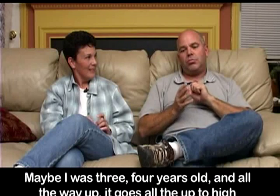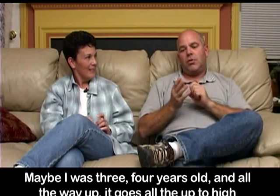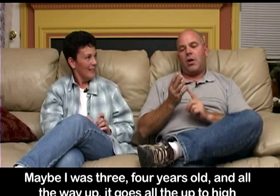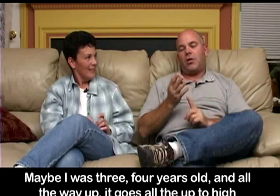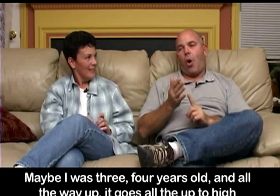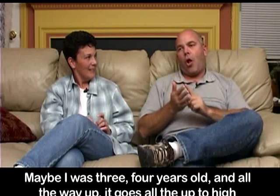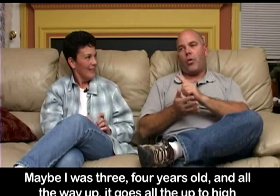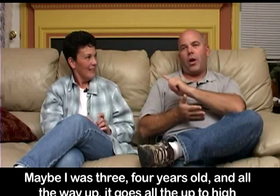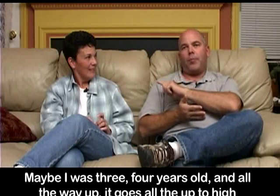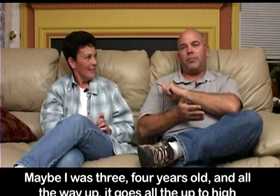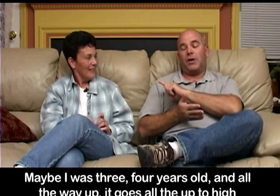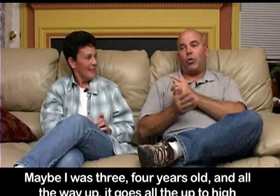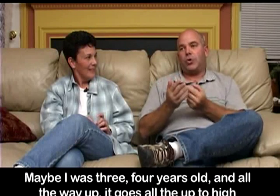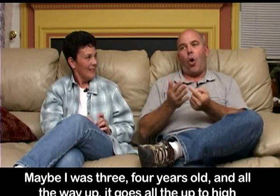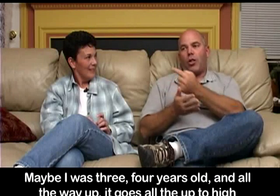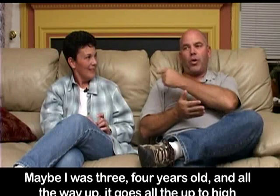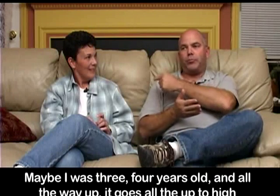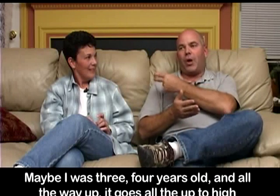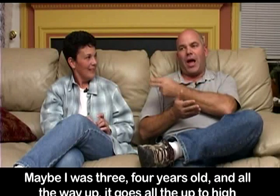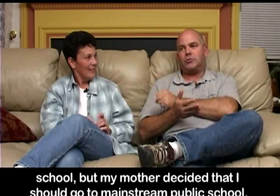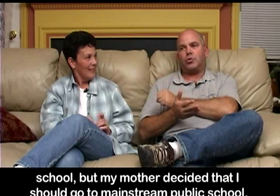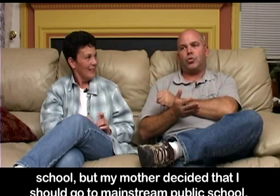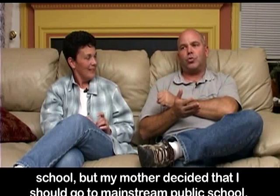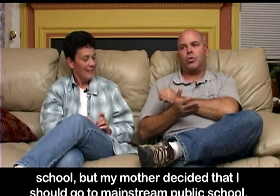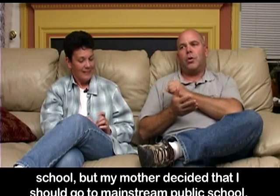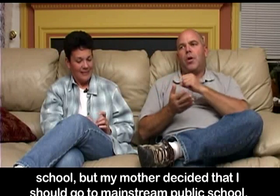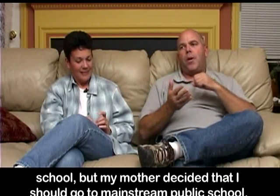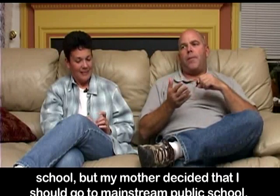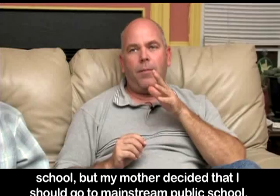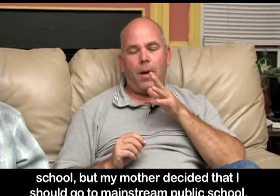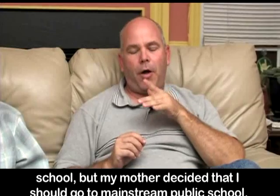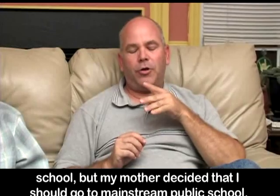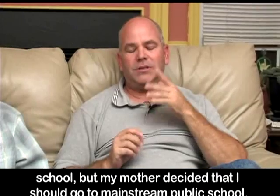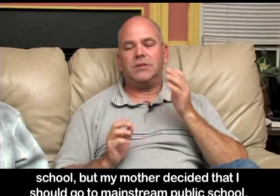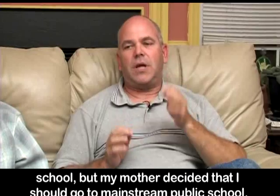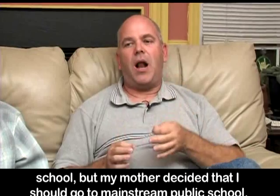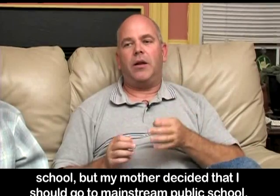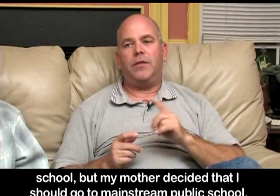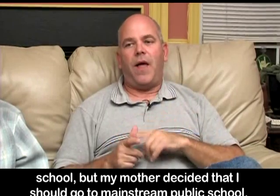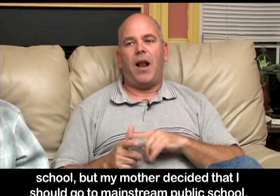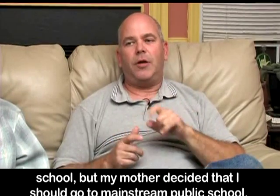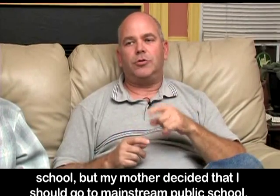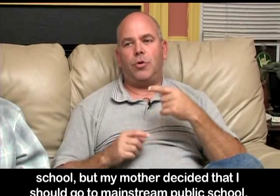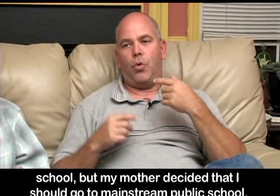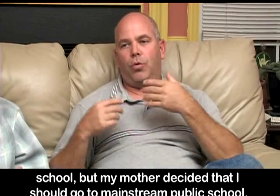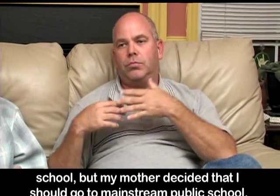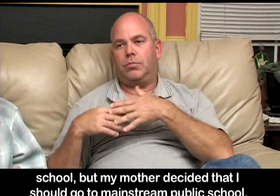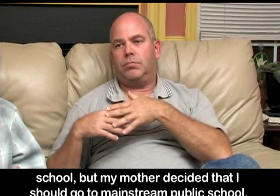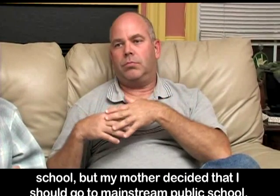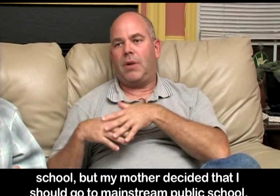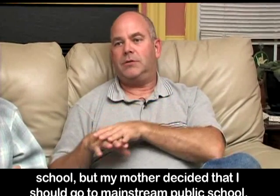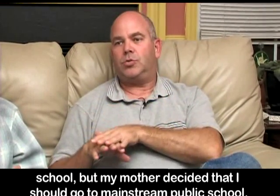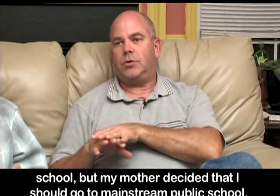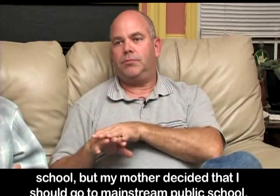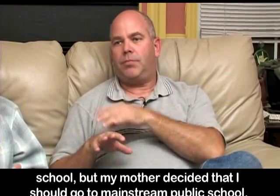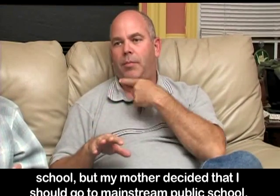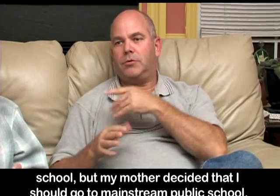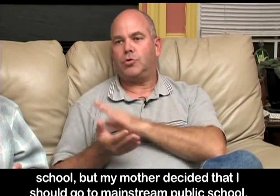3, 4 years old. And all the way up, it goes all the way up to high school. But my mother decided that I should go to mainstream public